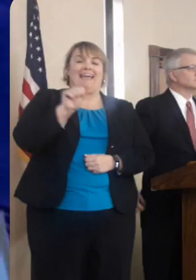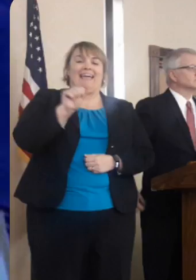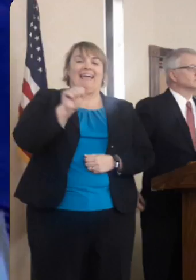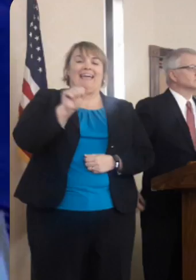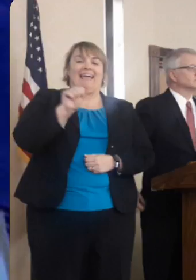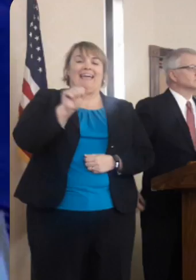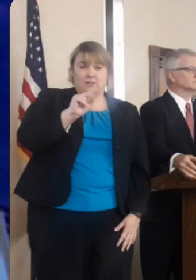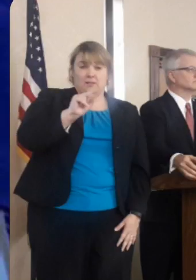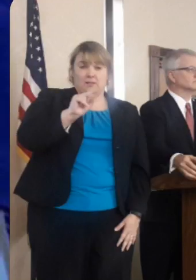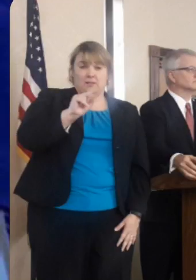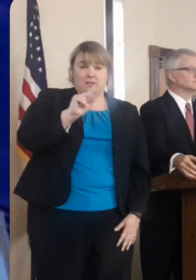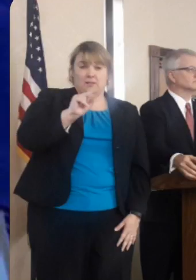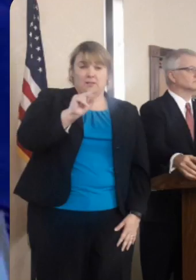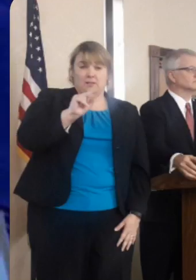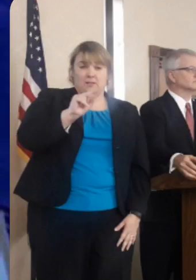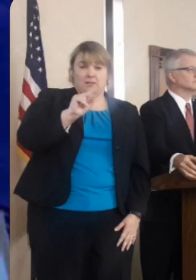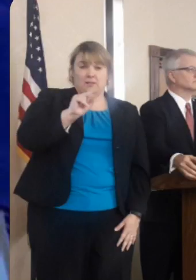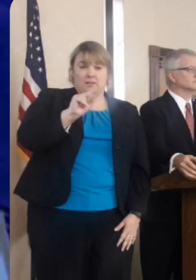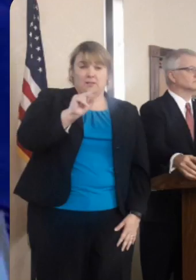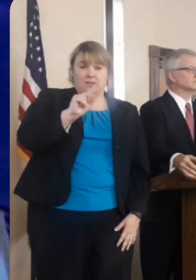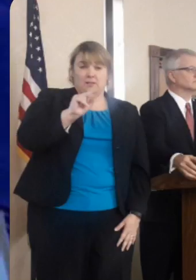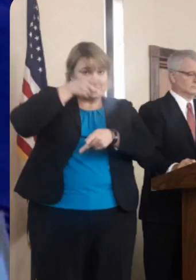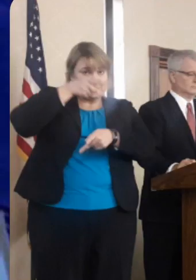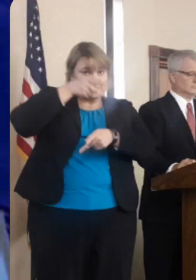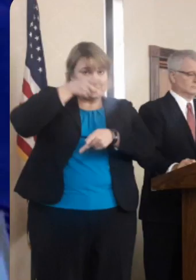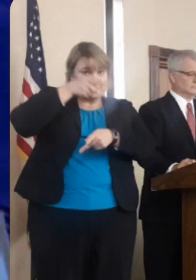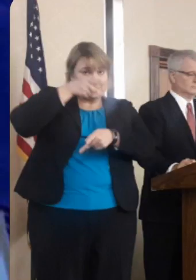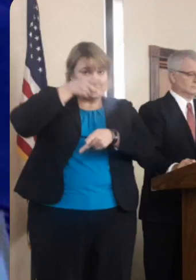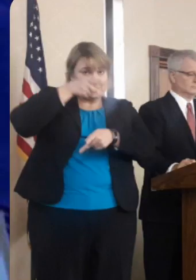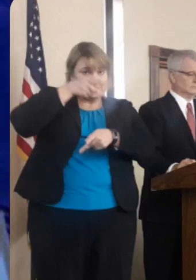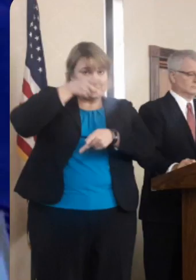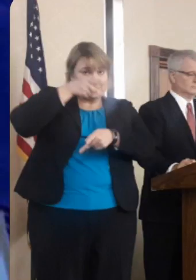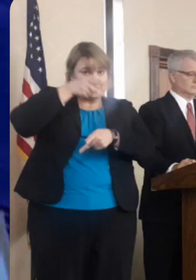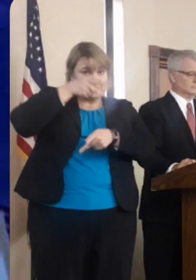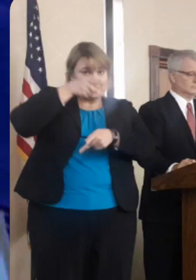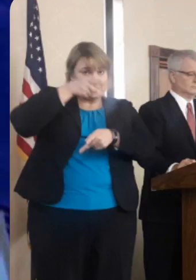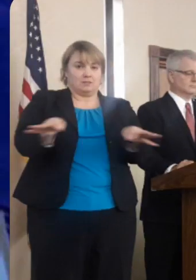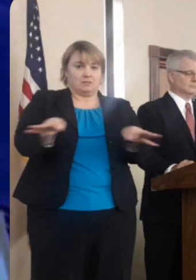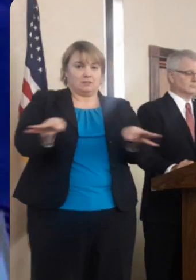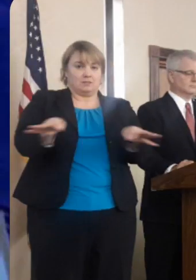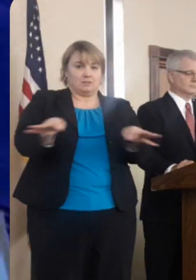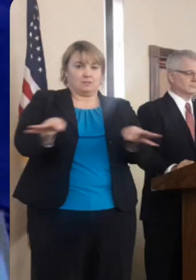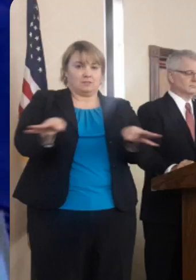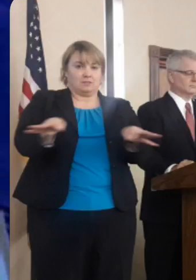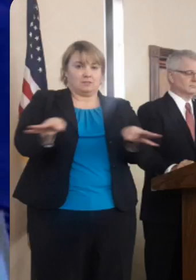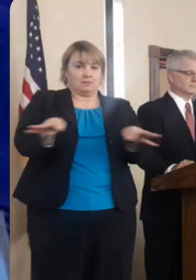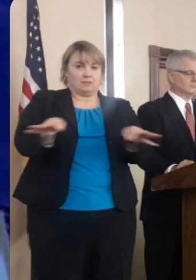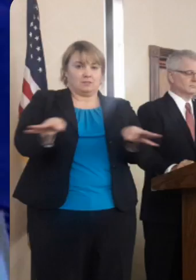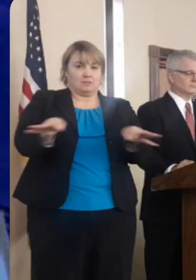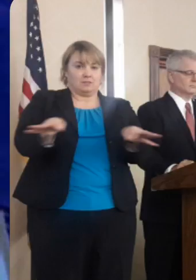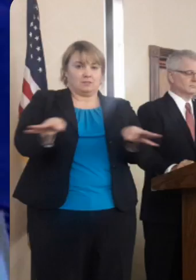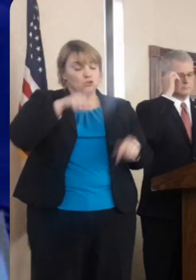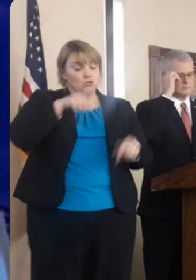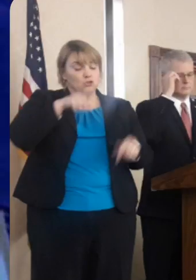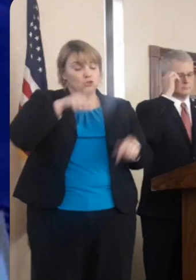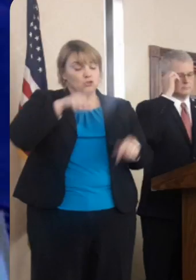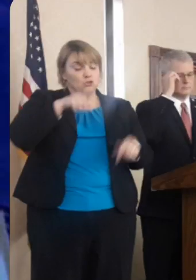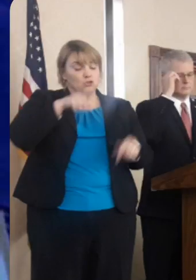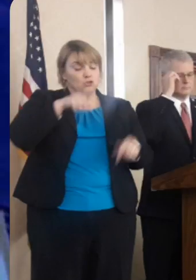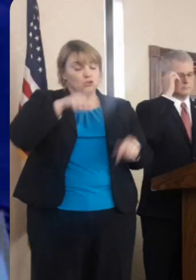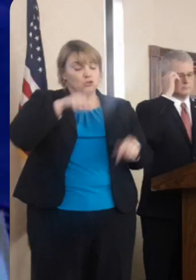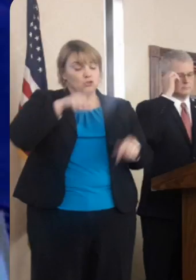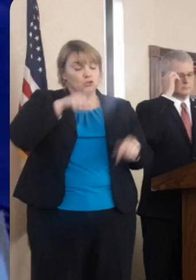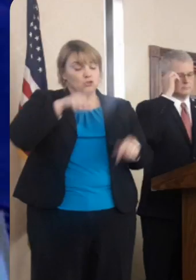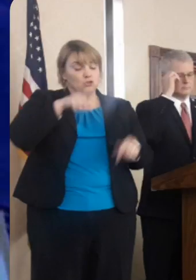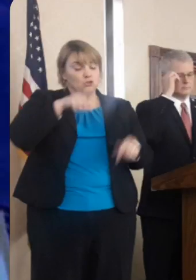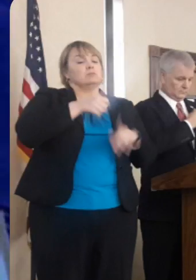suggest that to keep it internally consistent as it reads, it should read a person who is the spouse, child,